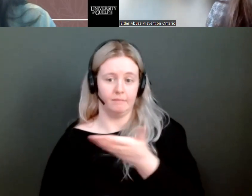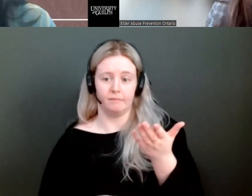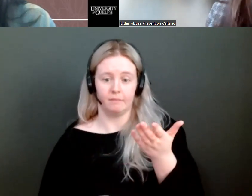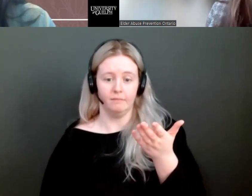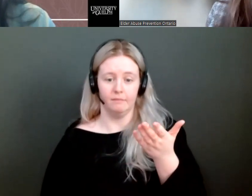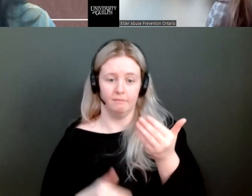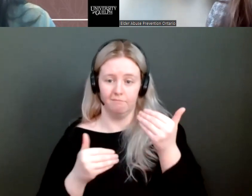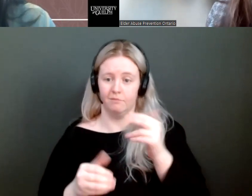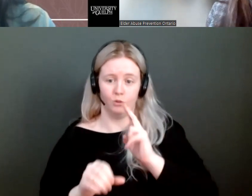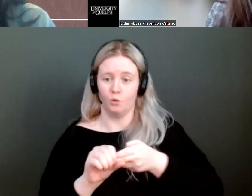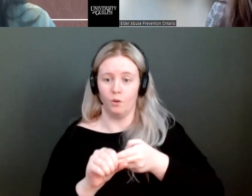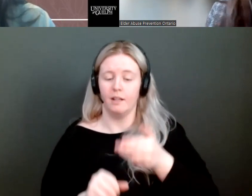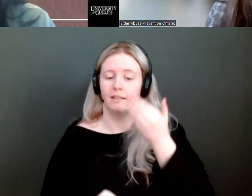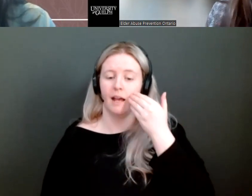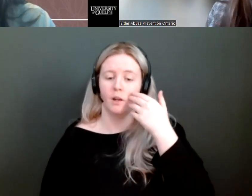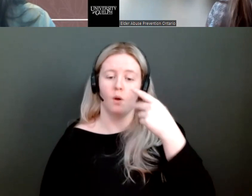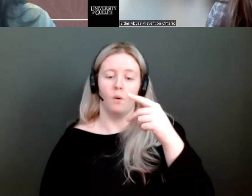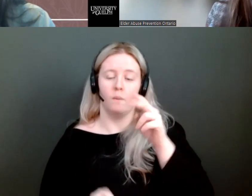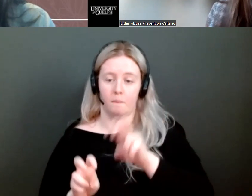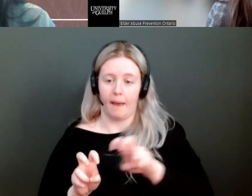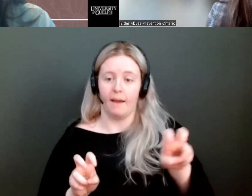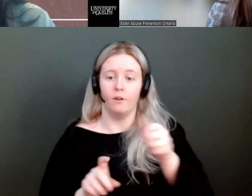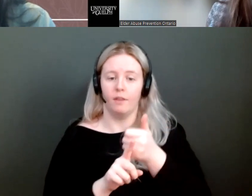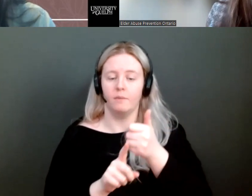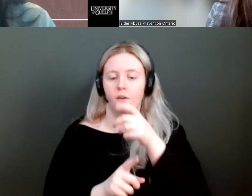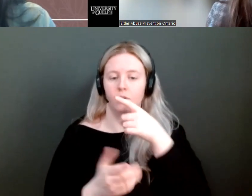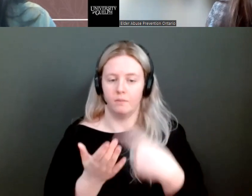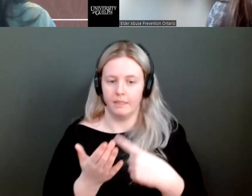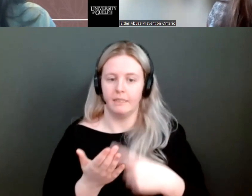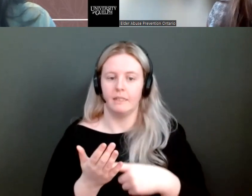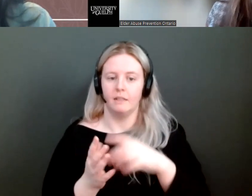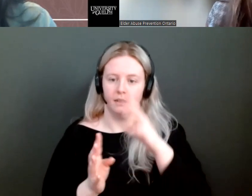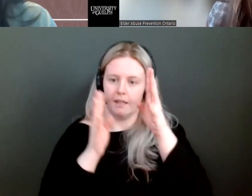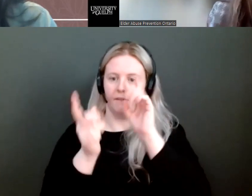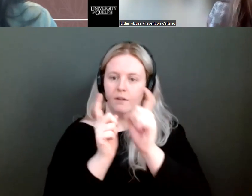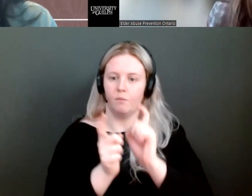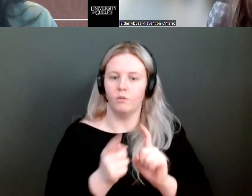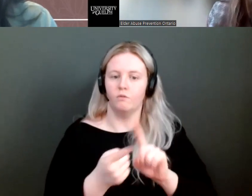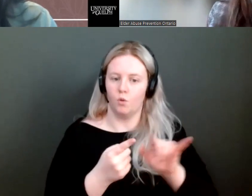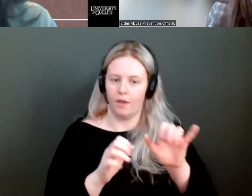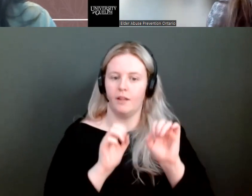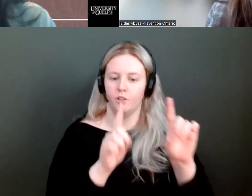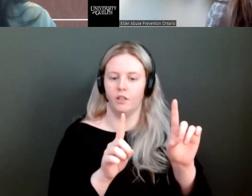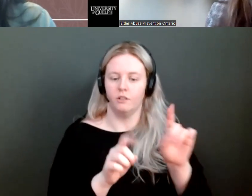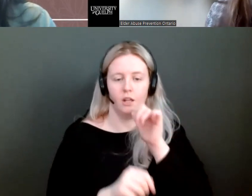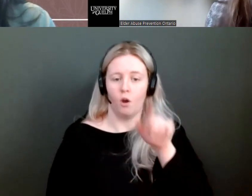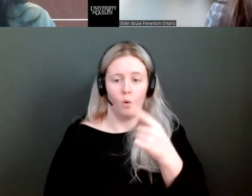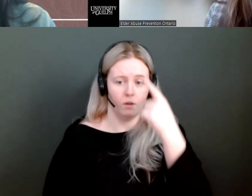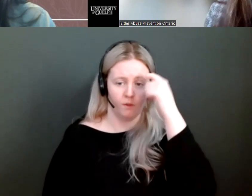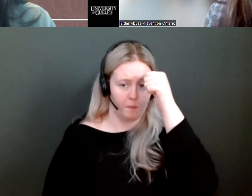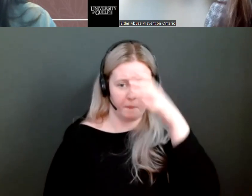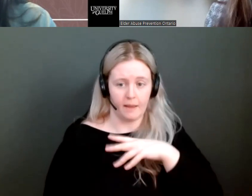because I know our panel, we're going to be talking about innovative approaches to that education, and not only for men's programs